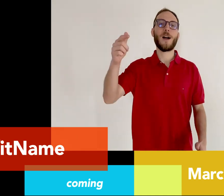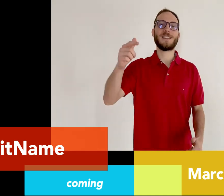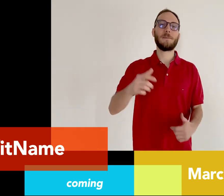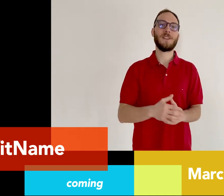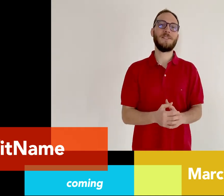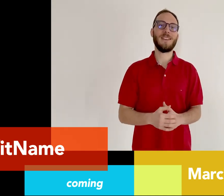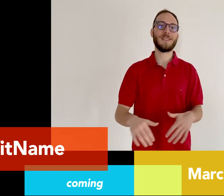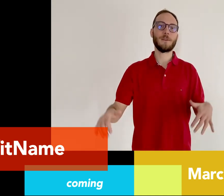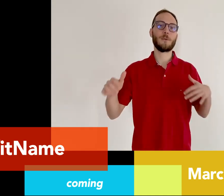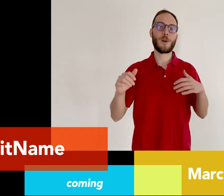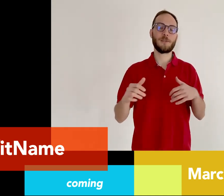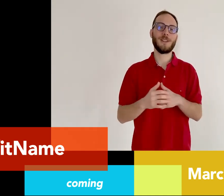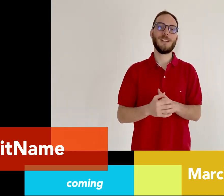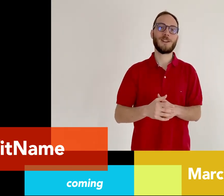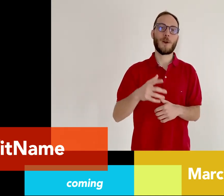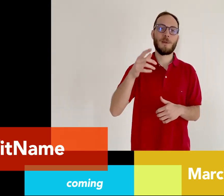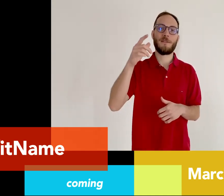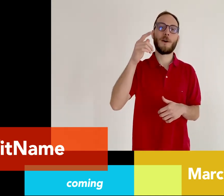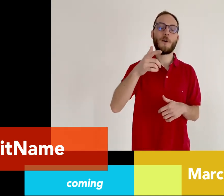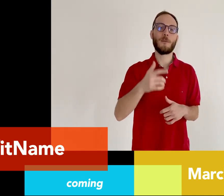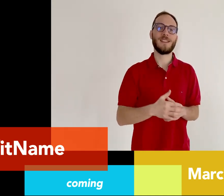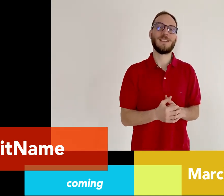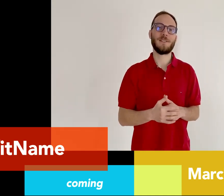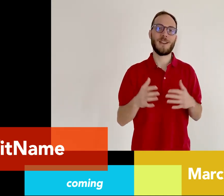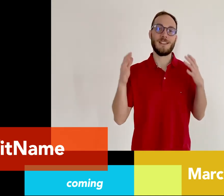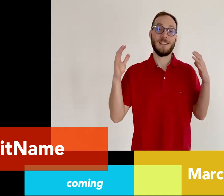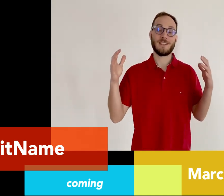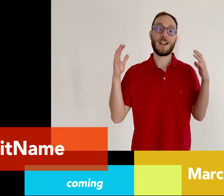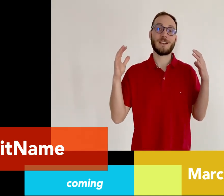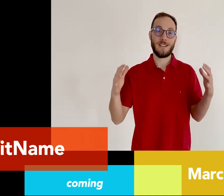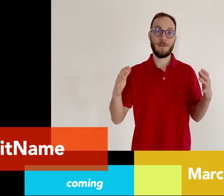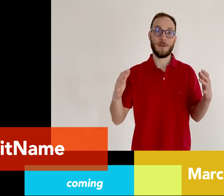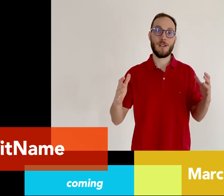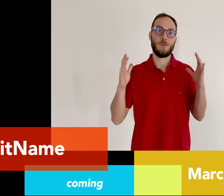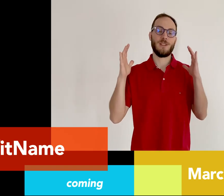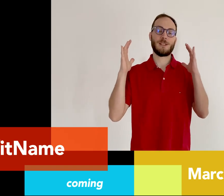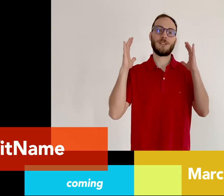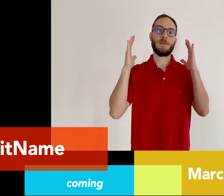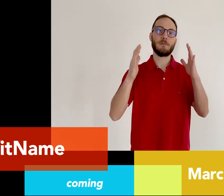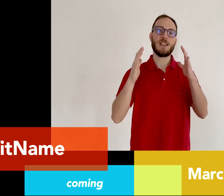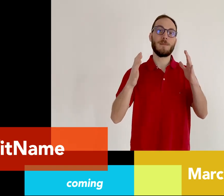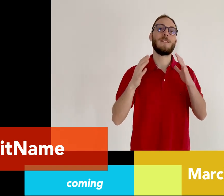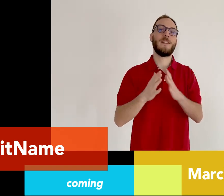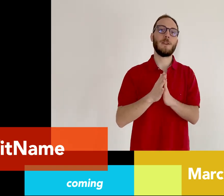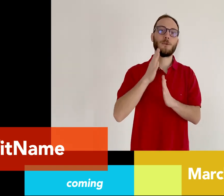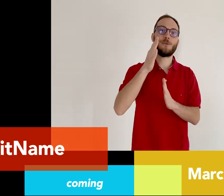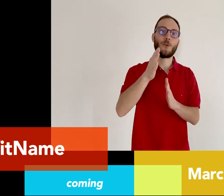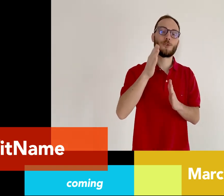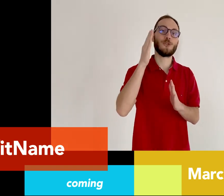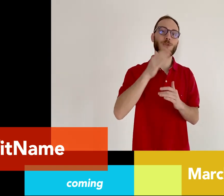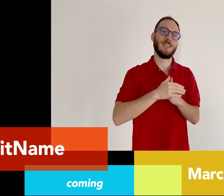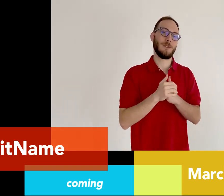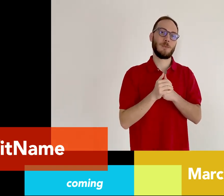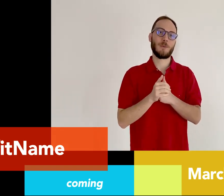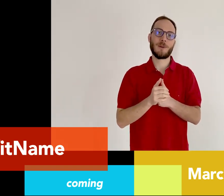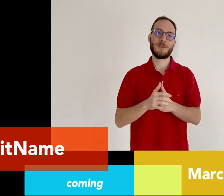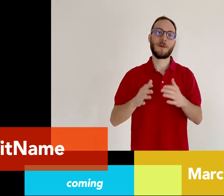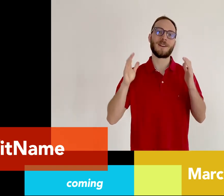what's up JVs Radu here on behalf of myself and the entire team we'd like to say a big big thank you for choosing to promote our